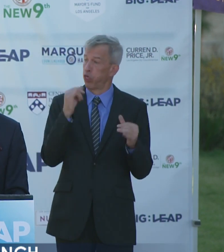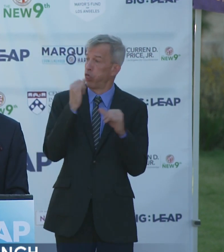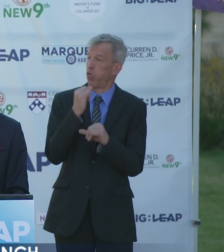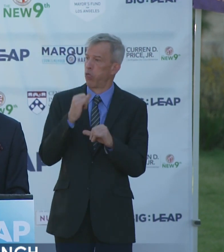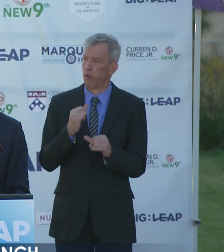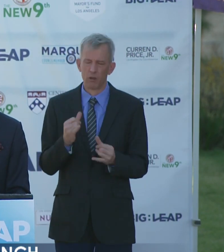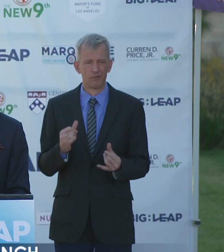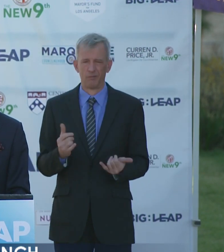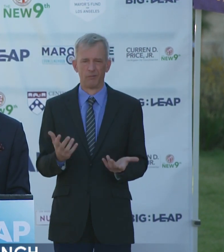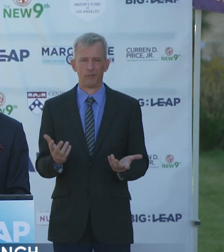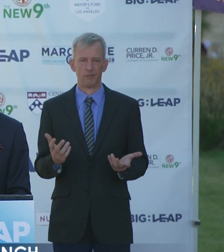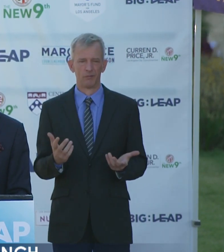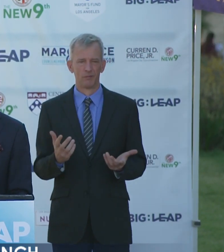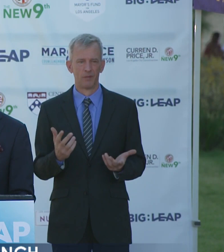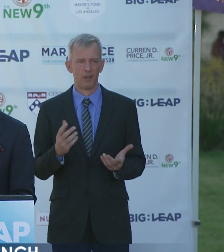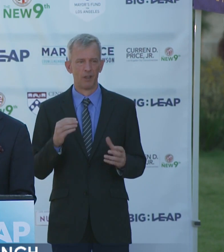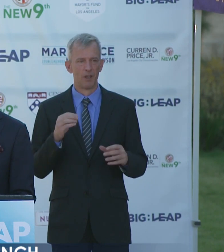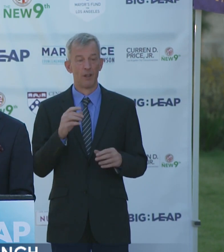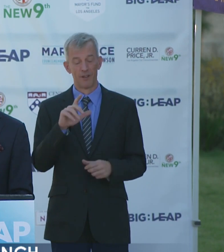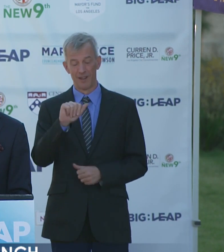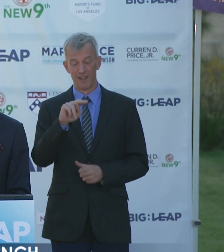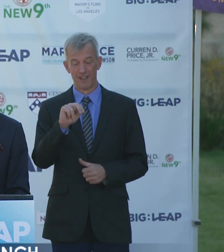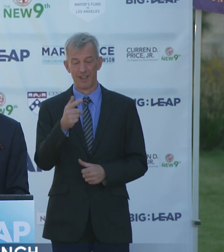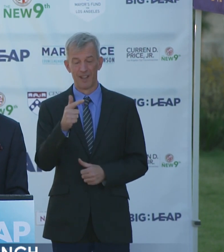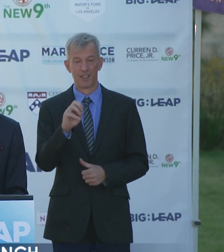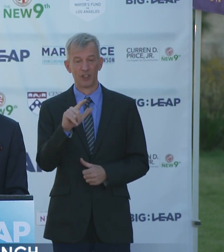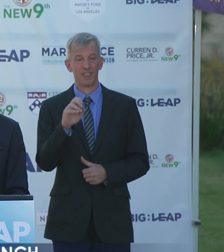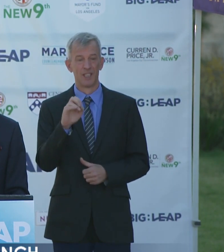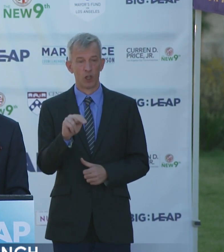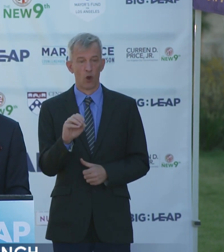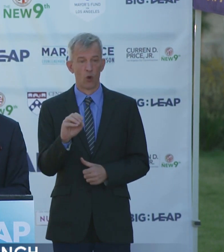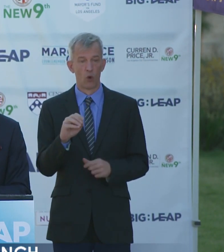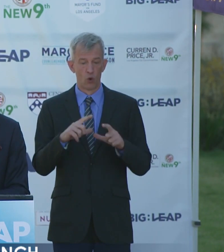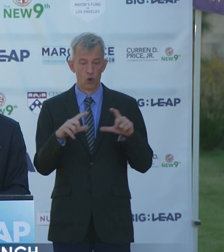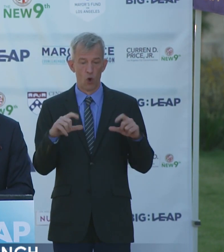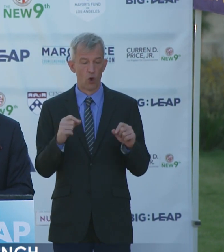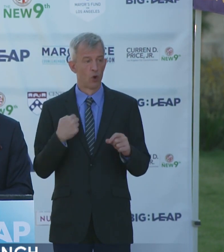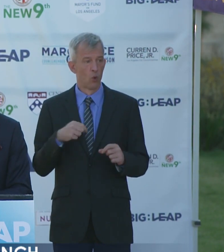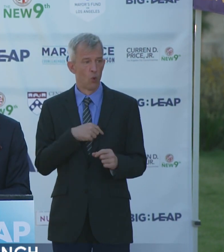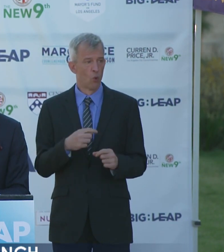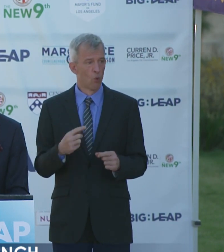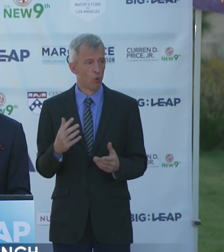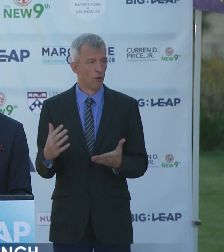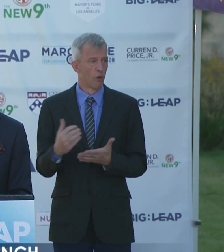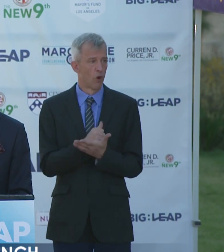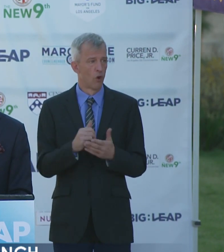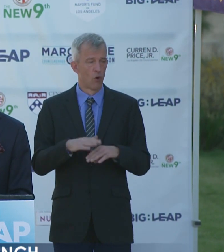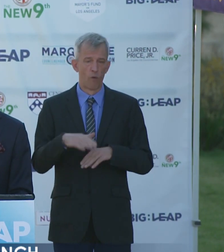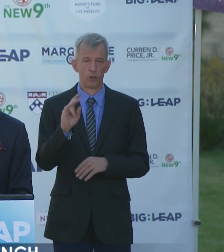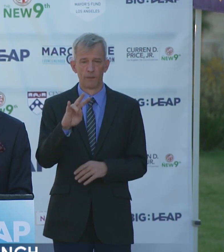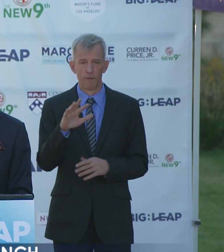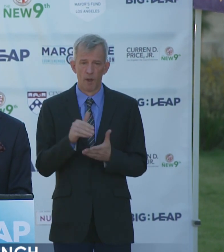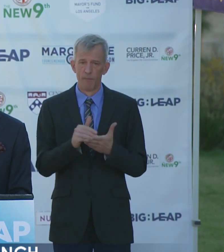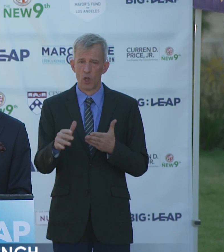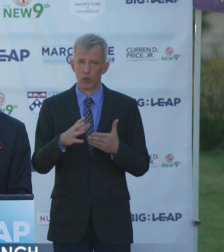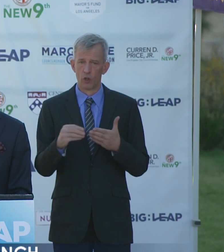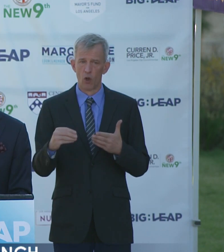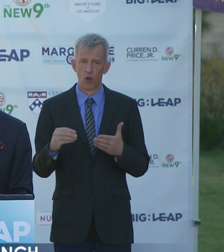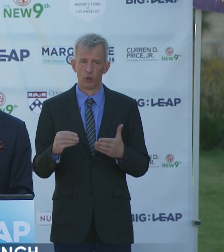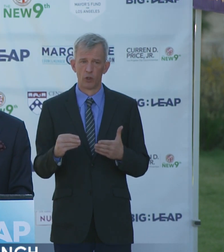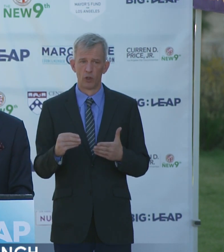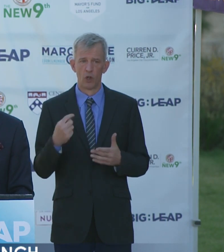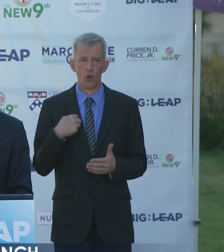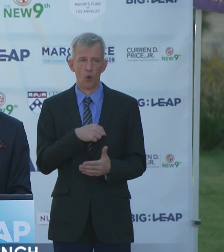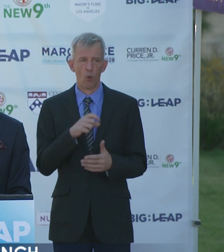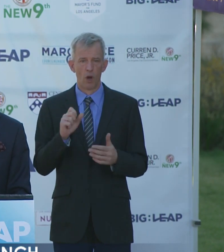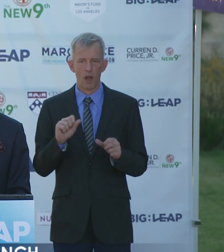here today, the Angeleno card, which with my colleagues we raised over $75 million to give in cash to folks, we were able to track, not